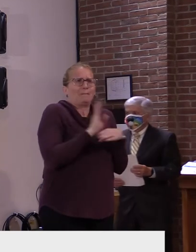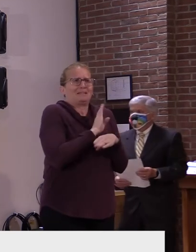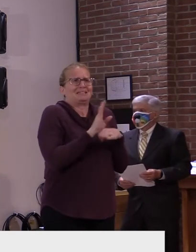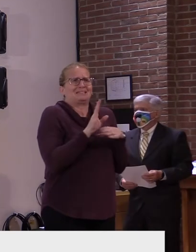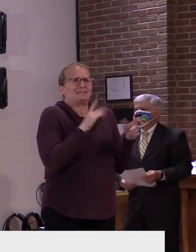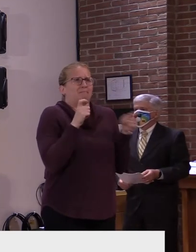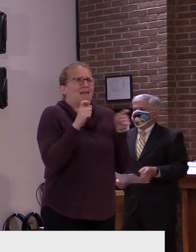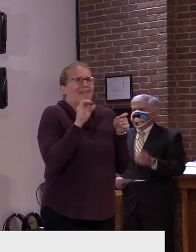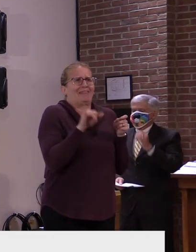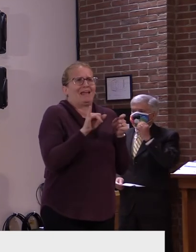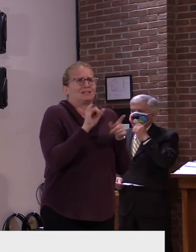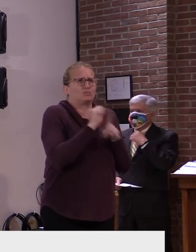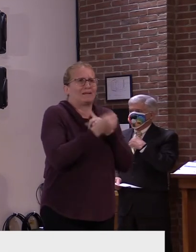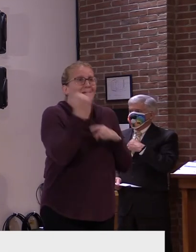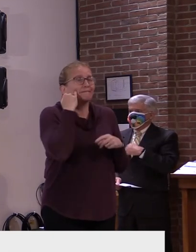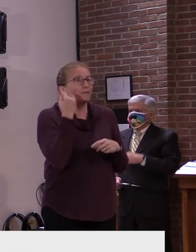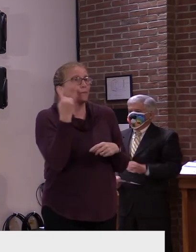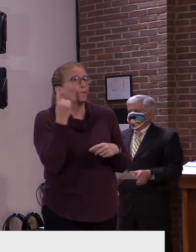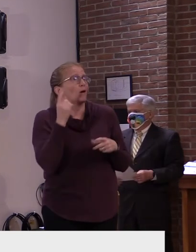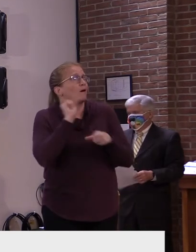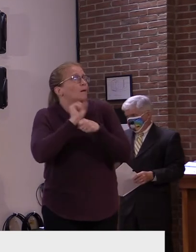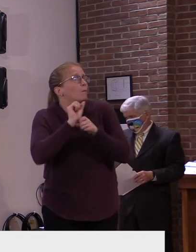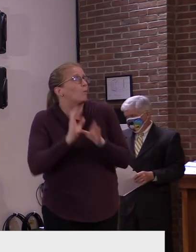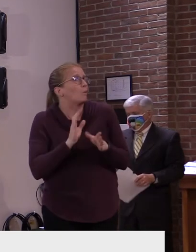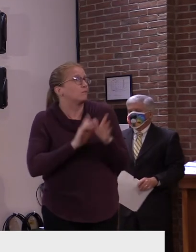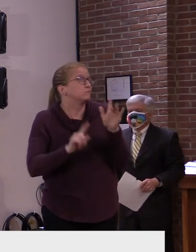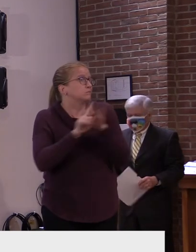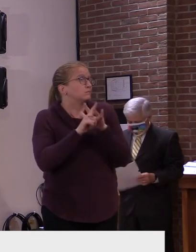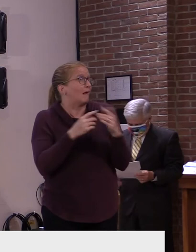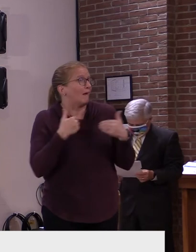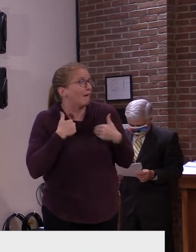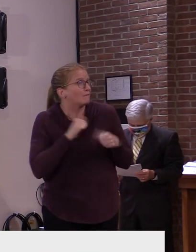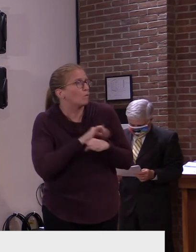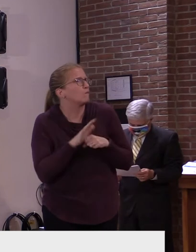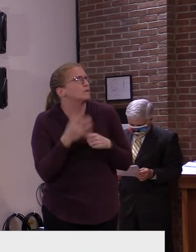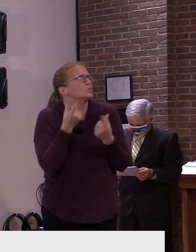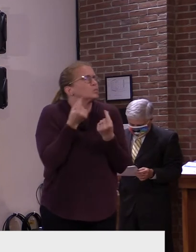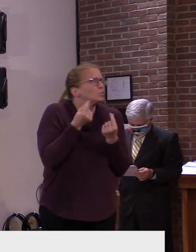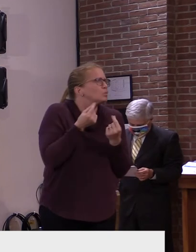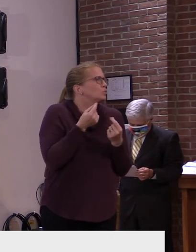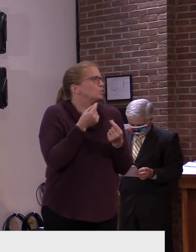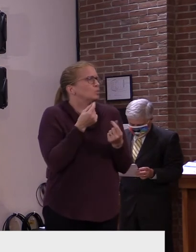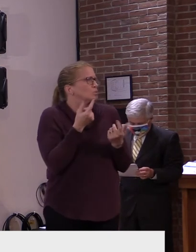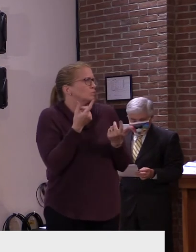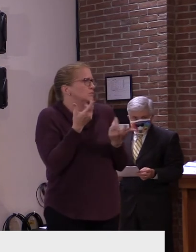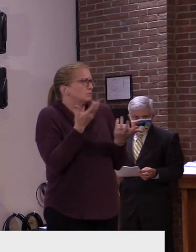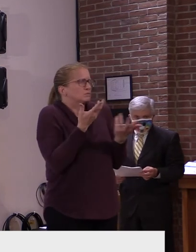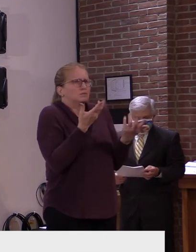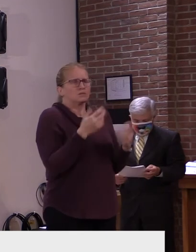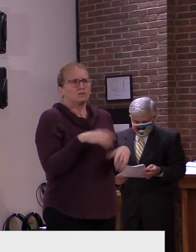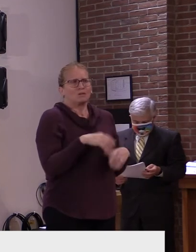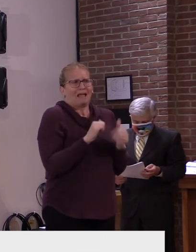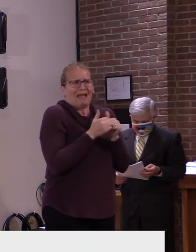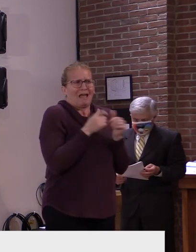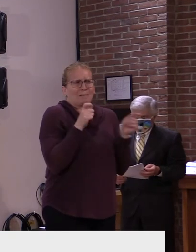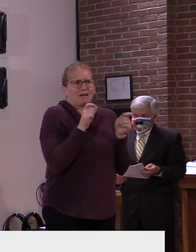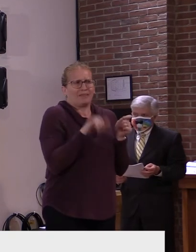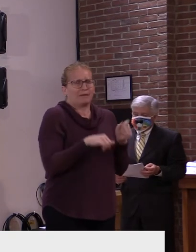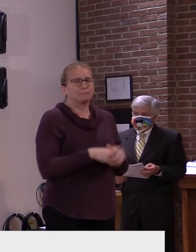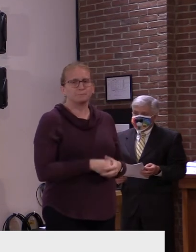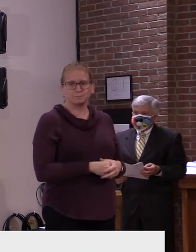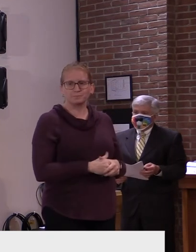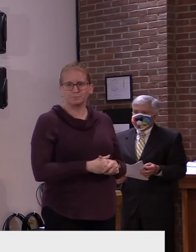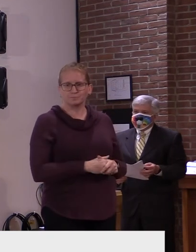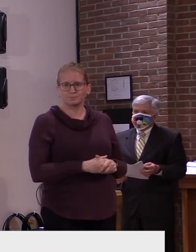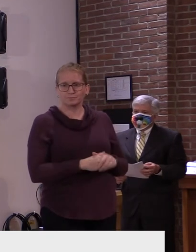the businesses that they frequent in terms of their own information and managing their own risk and their movements etc yeah i think we went